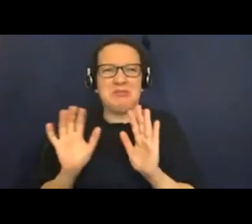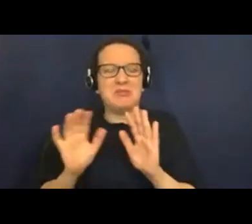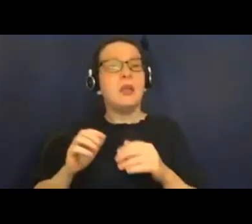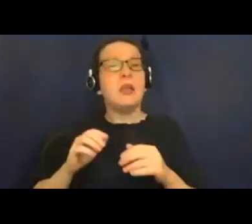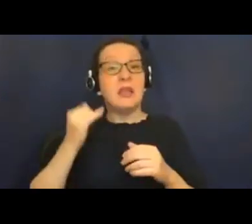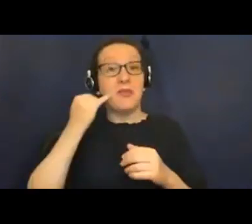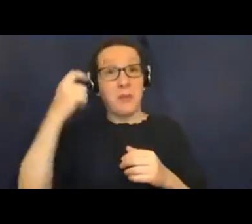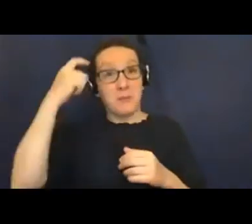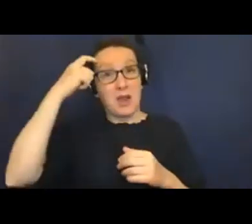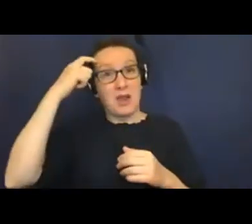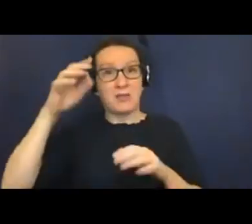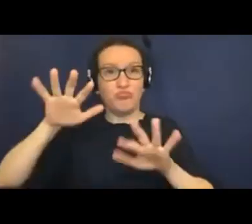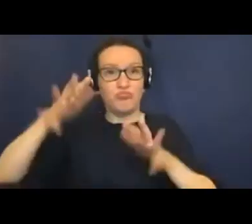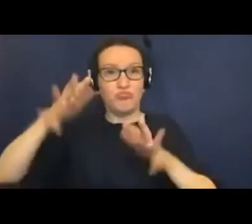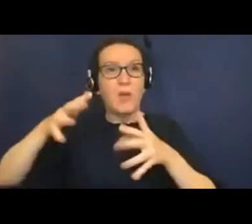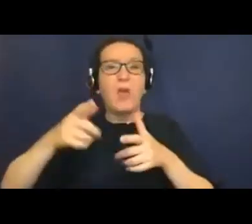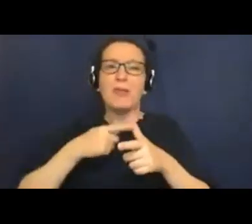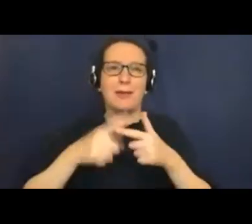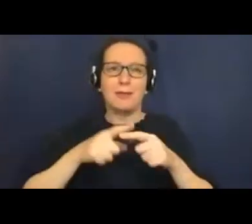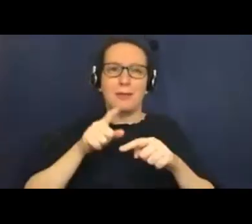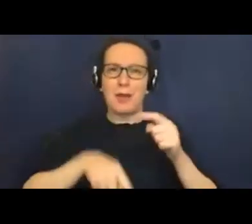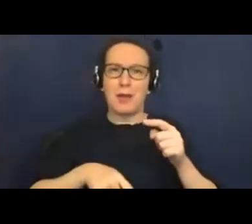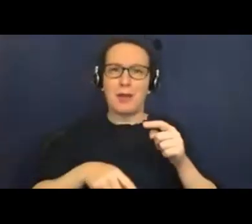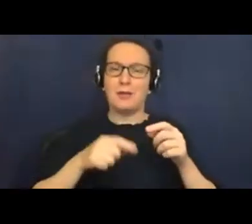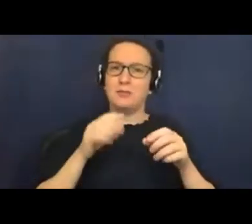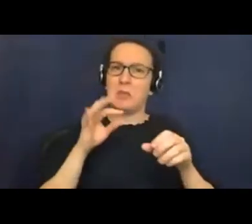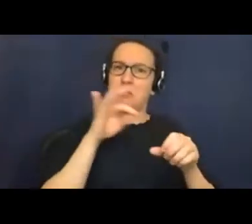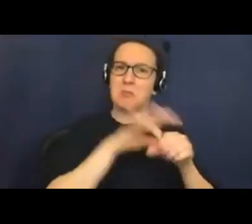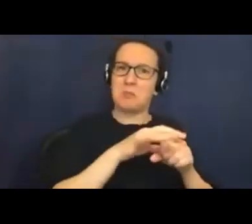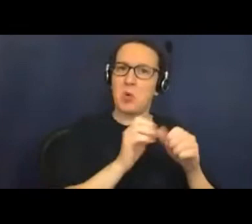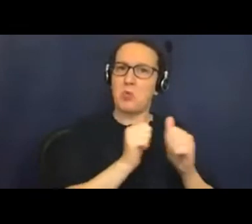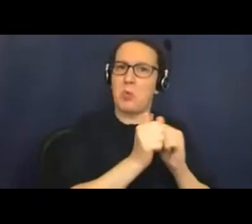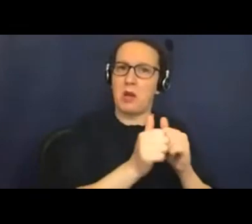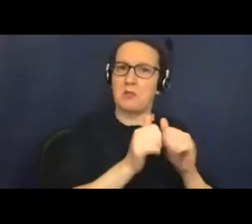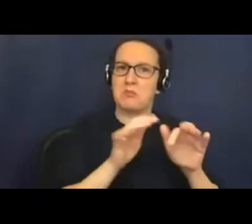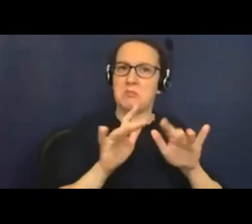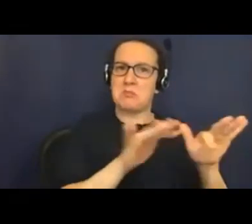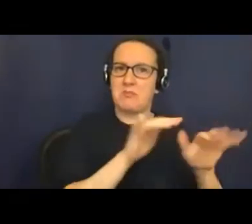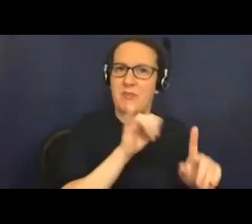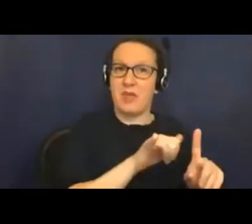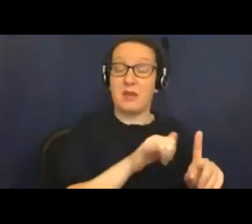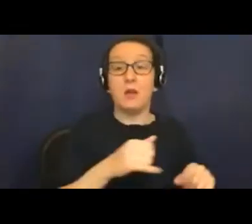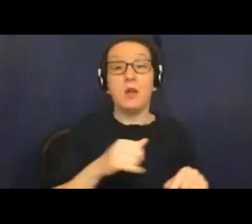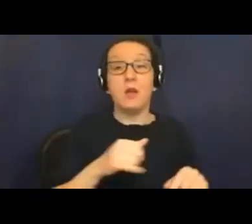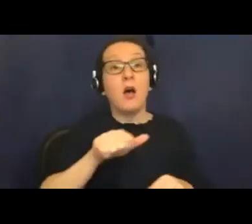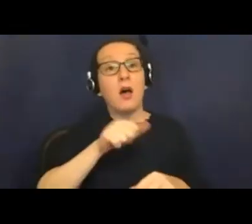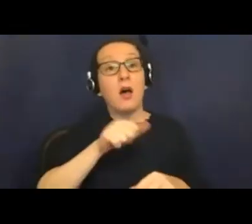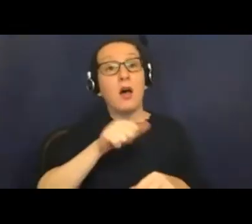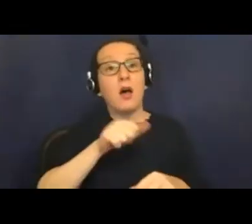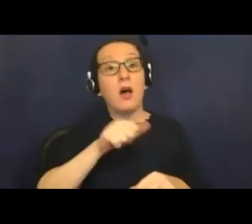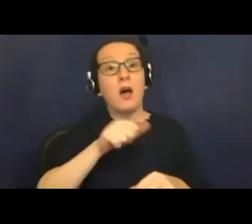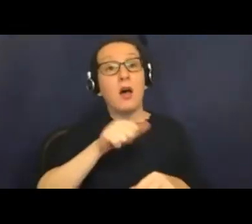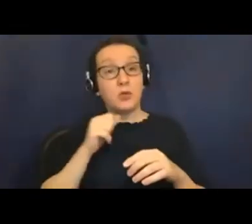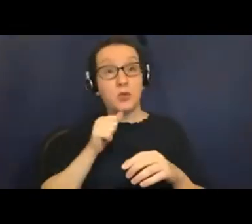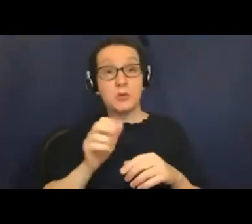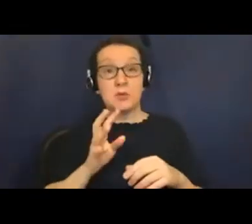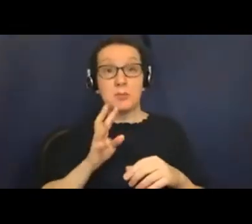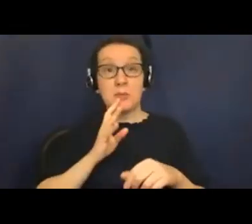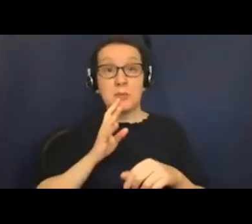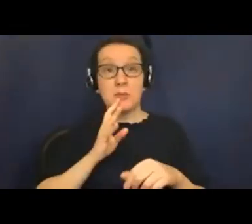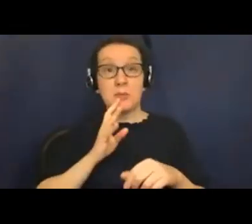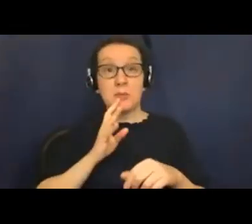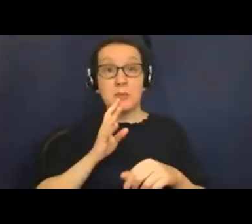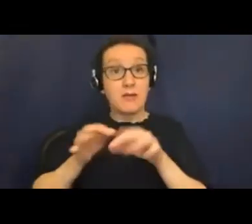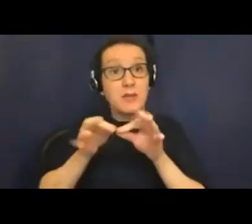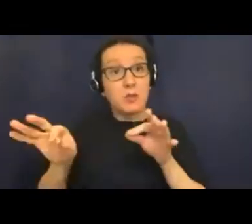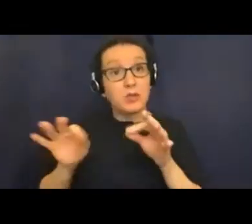that say something about if you don't speak the native language of the country, for example, then you're not eligible to run for office.